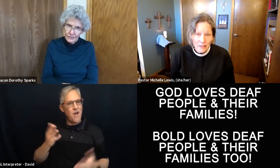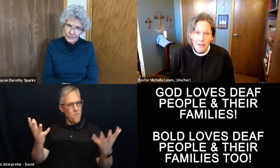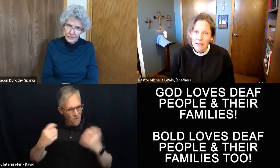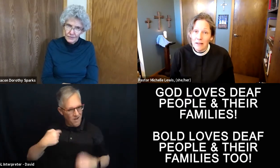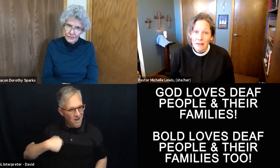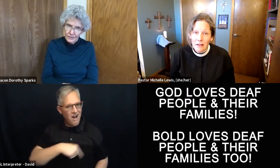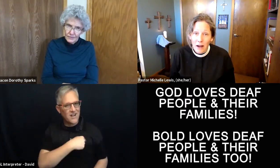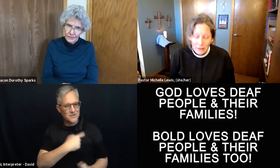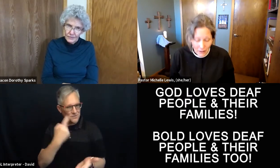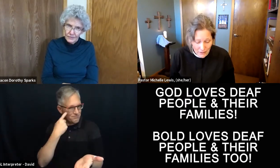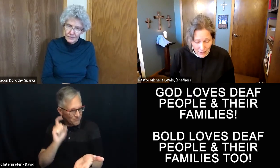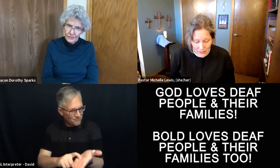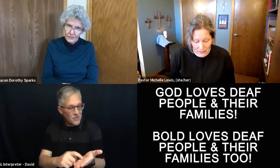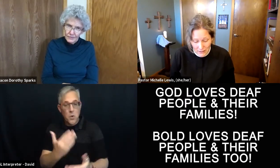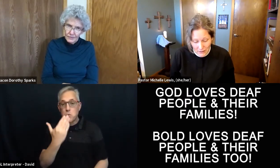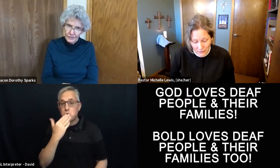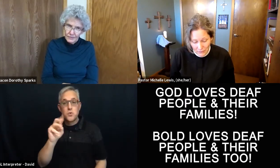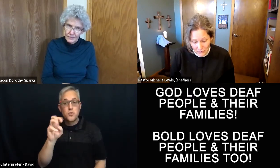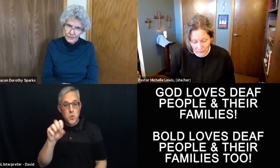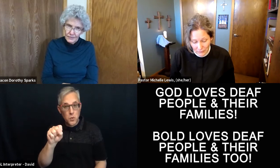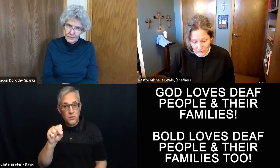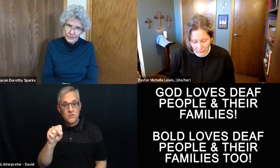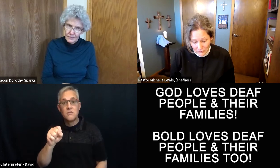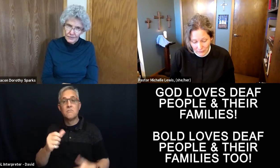news that God loves us,